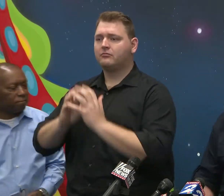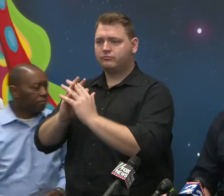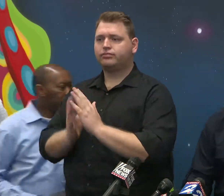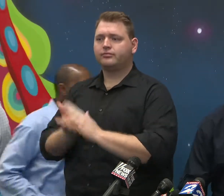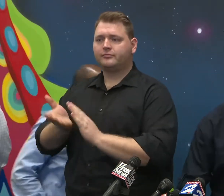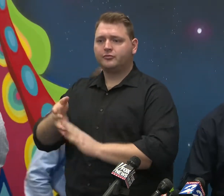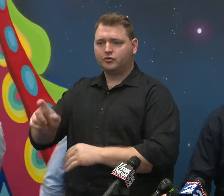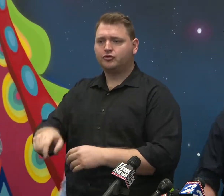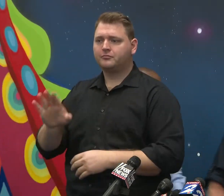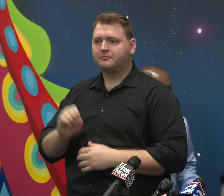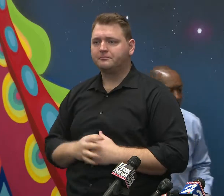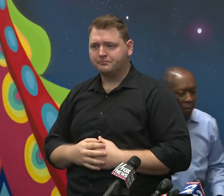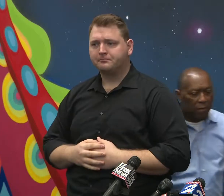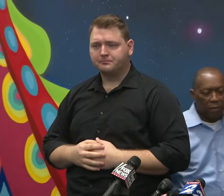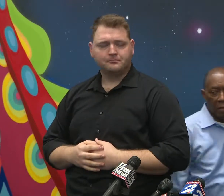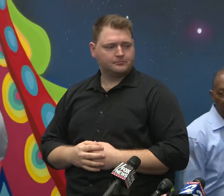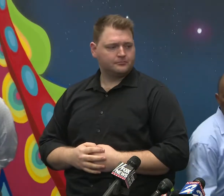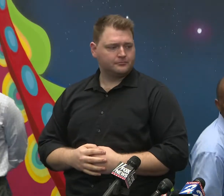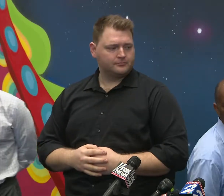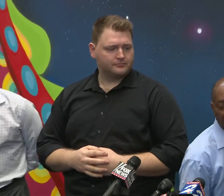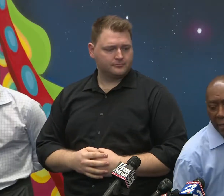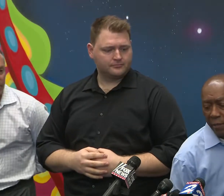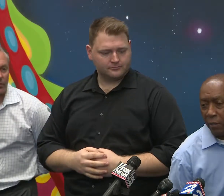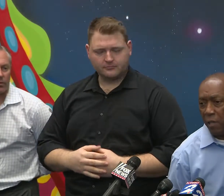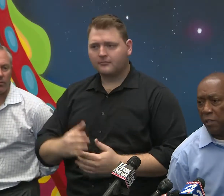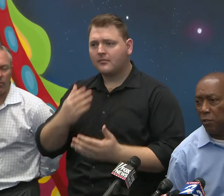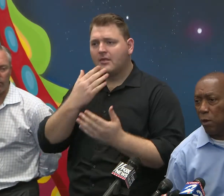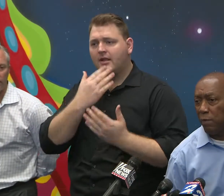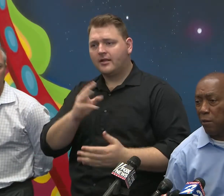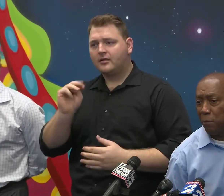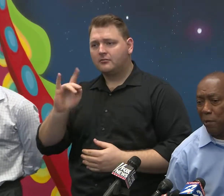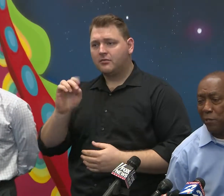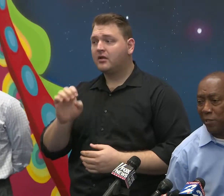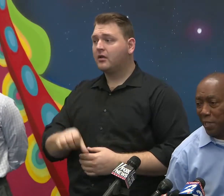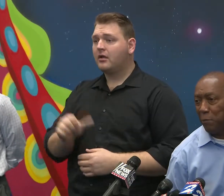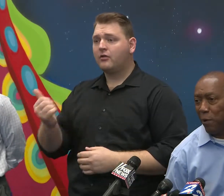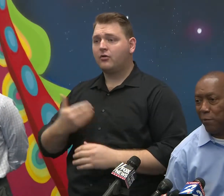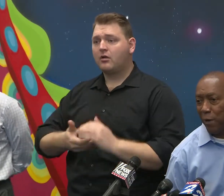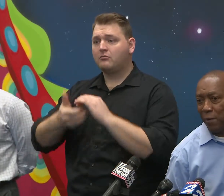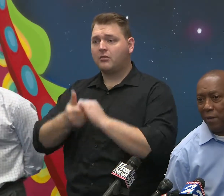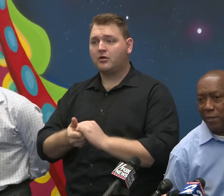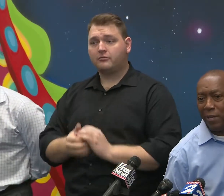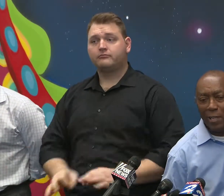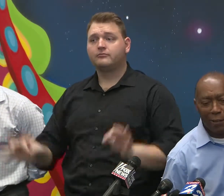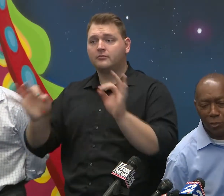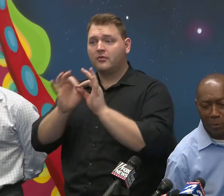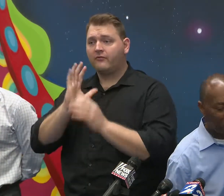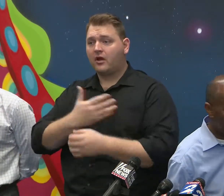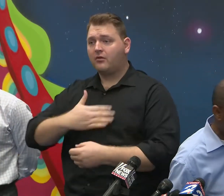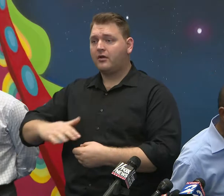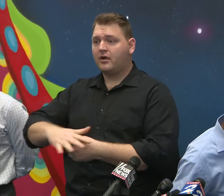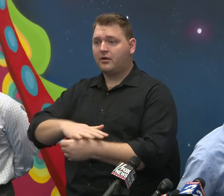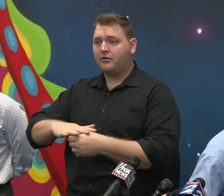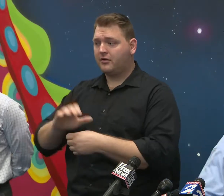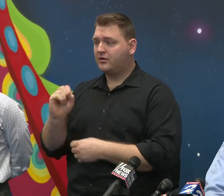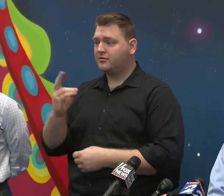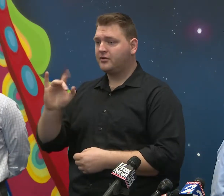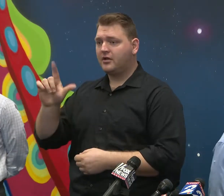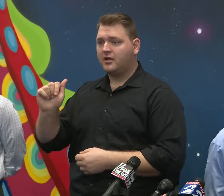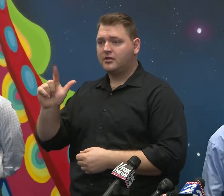Thank you. Yep. Thanks, Mike. And another one of our partners, a key partner for our area, Congresswoman Sheila Jackson